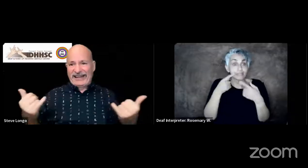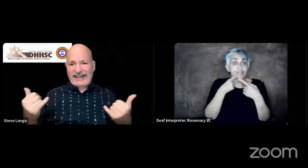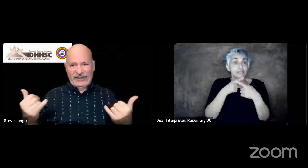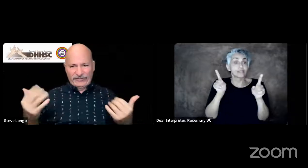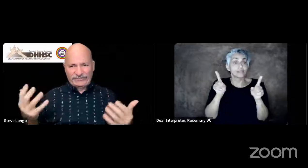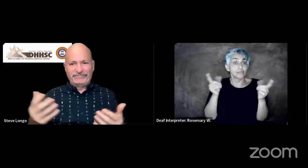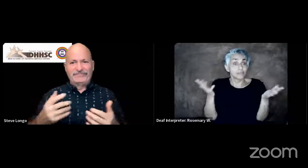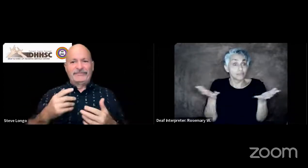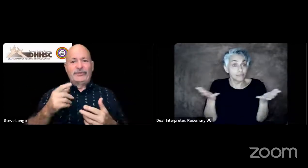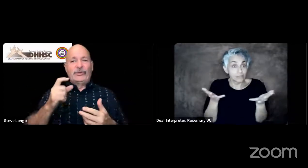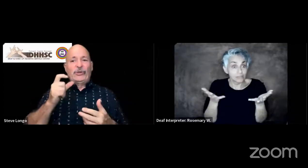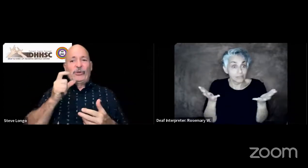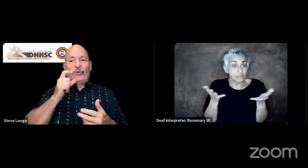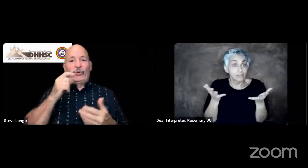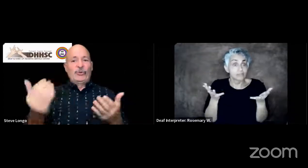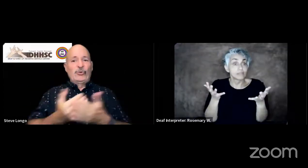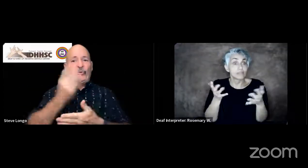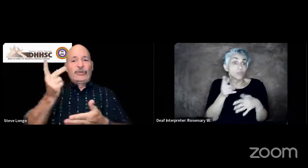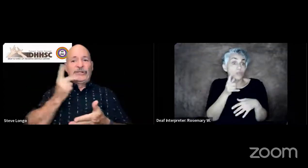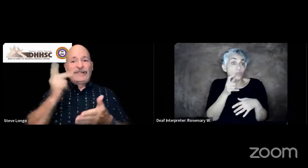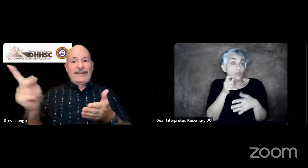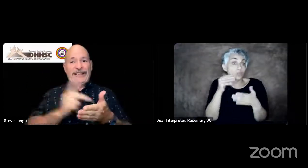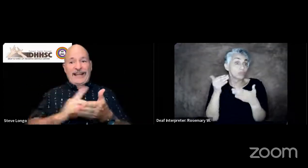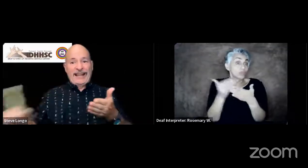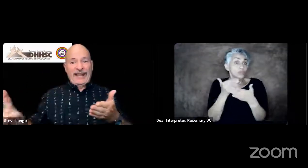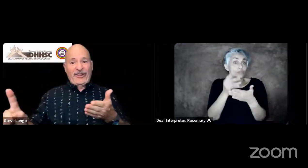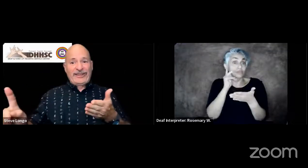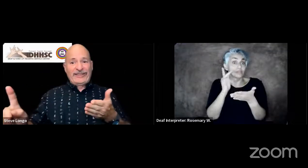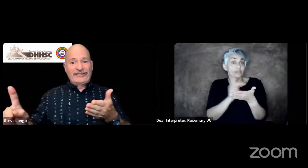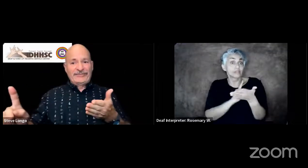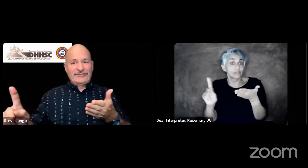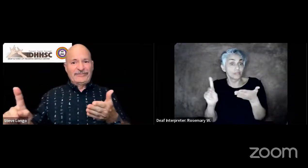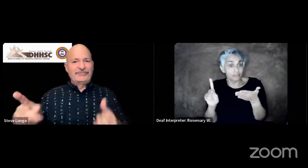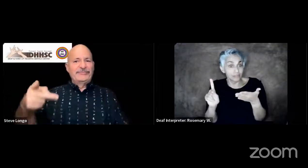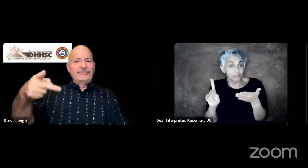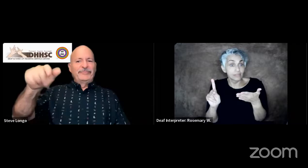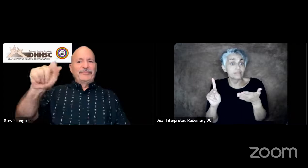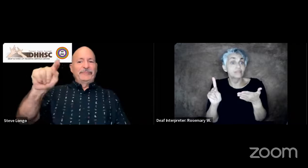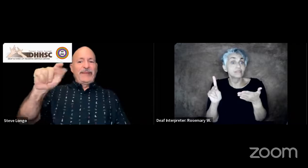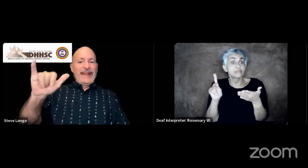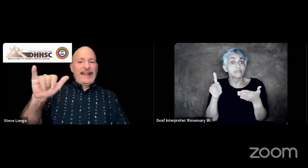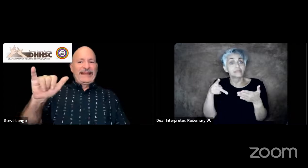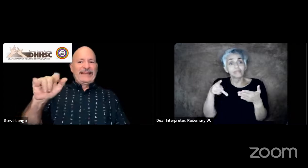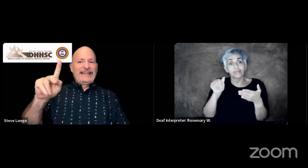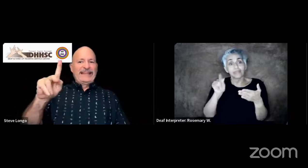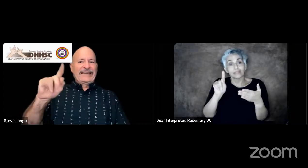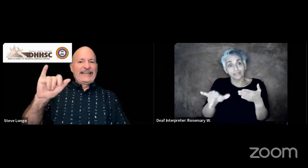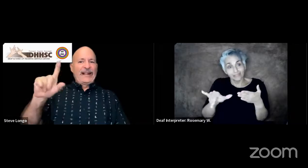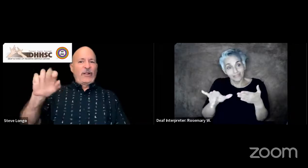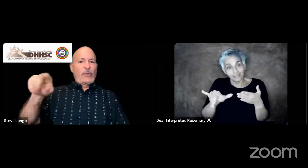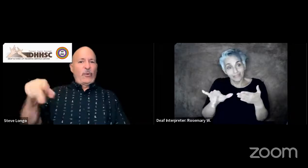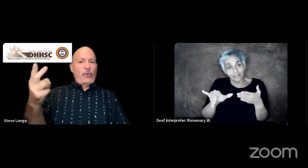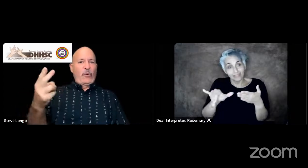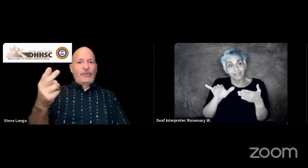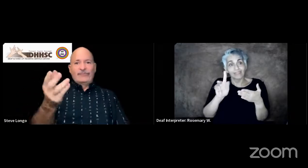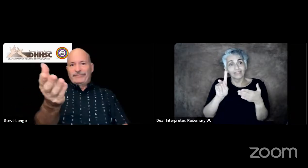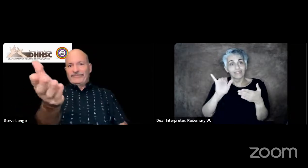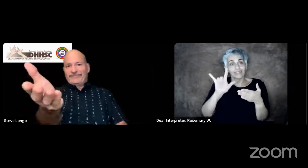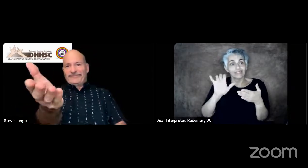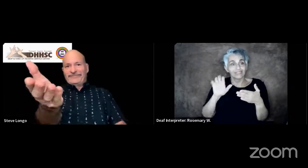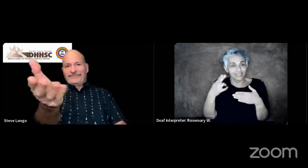The next announcement I have for you tonight is that our new secretary will be